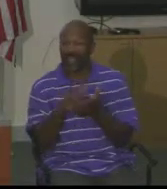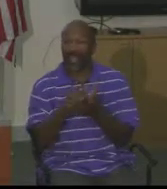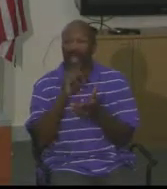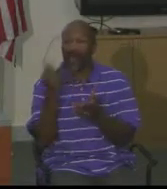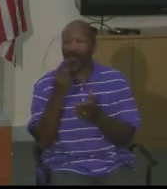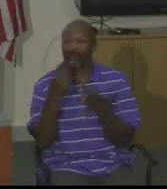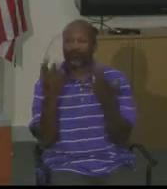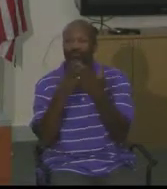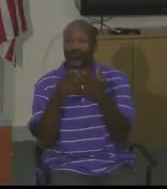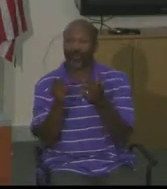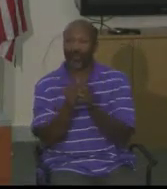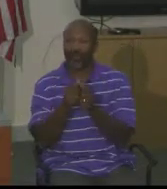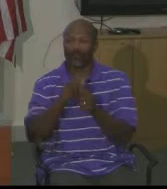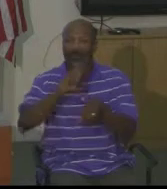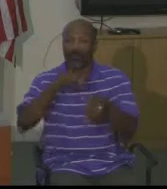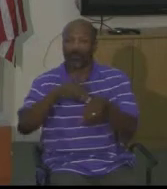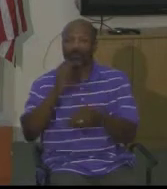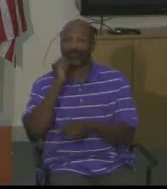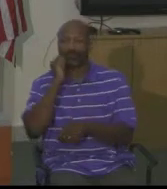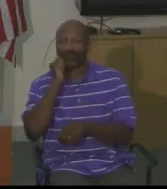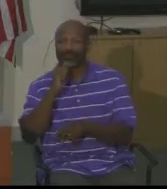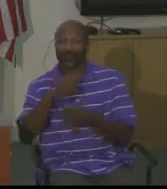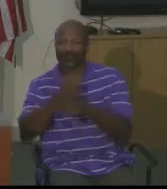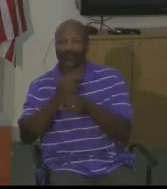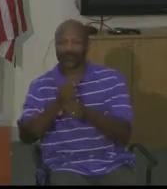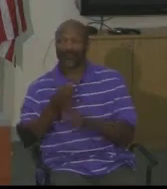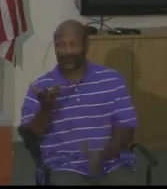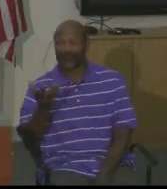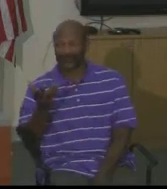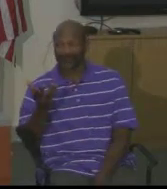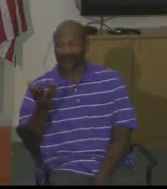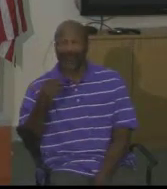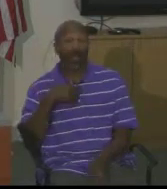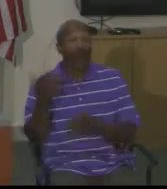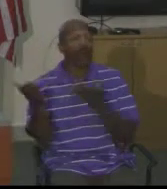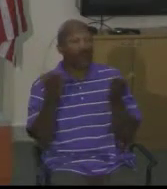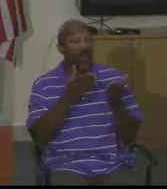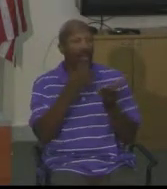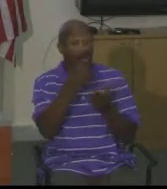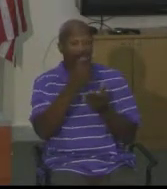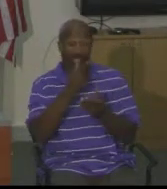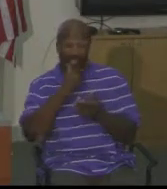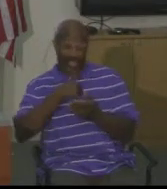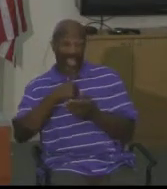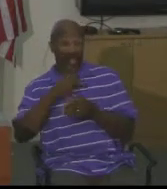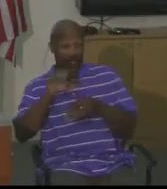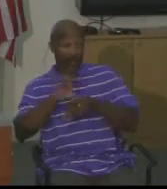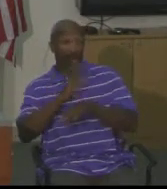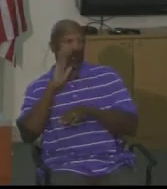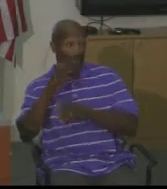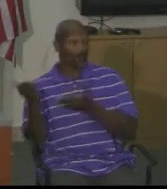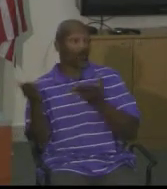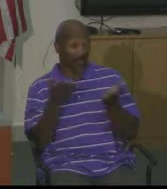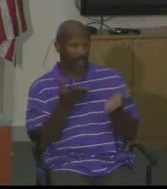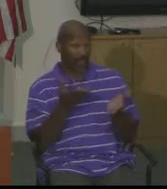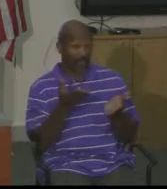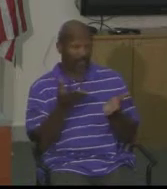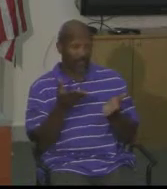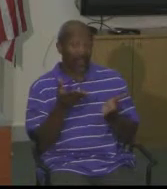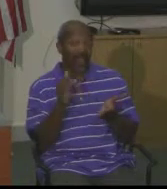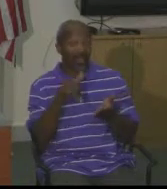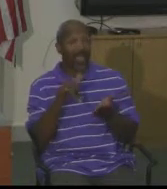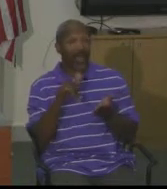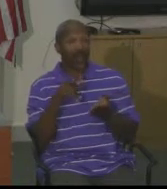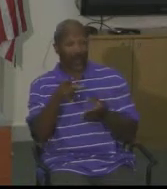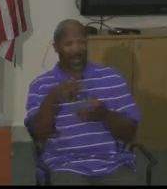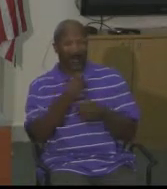I'll bring in, on Thursday, I'll bring in one of our little thin client computers that Weiss